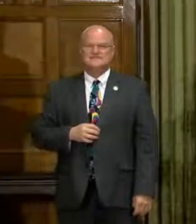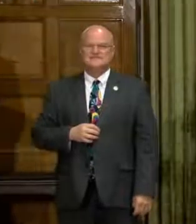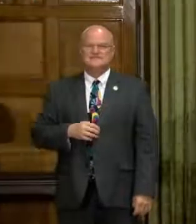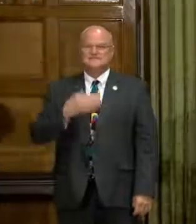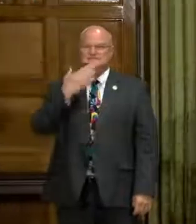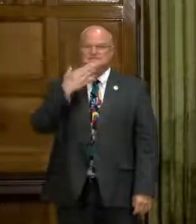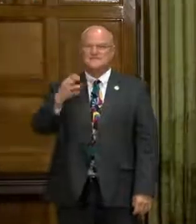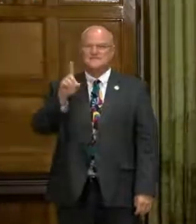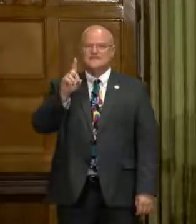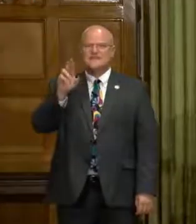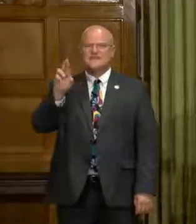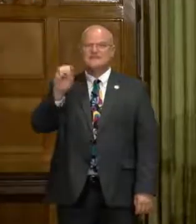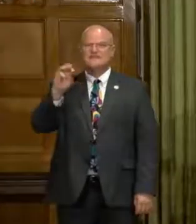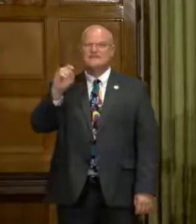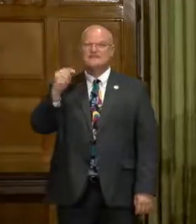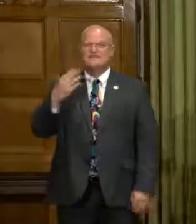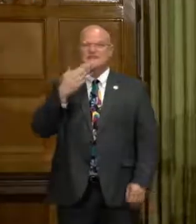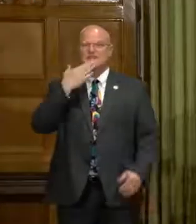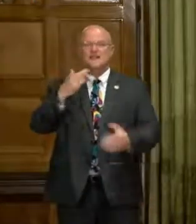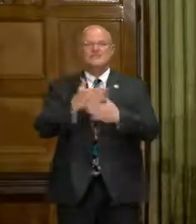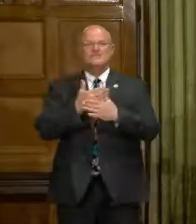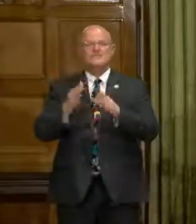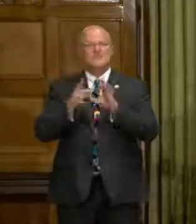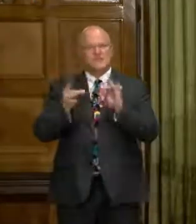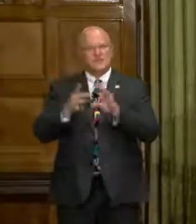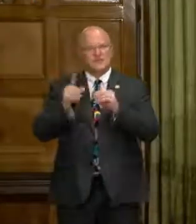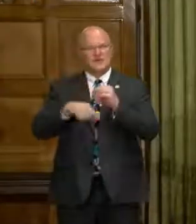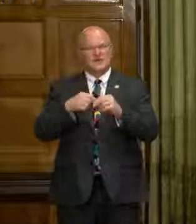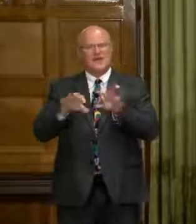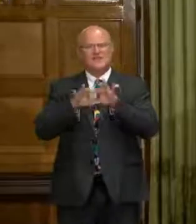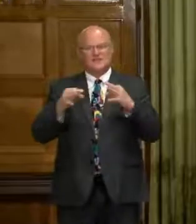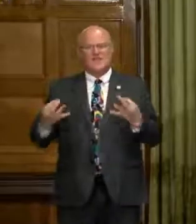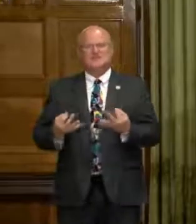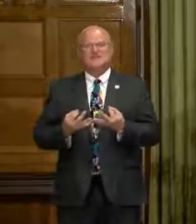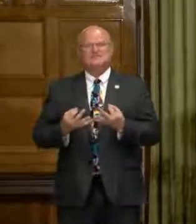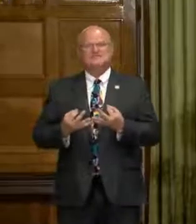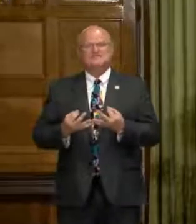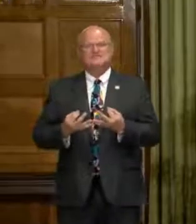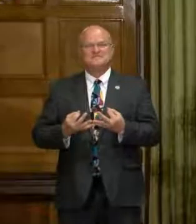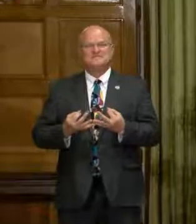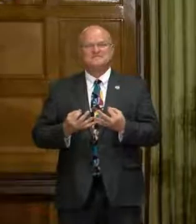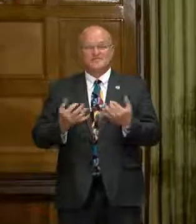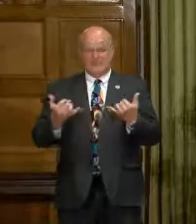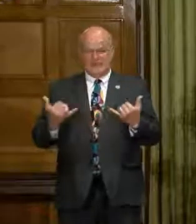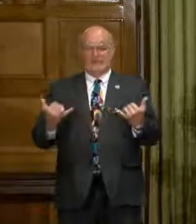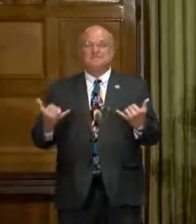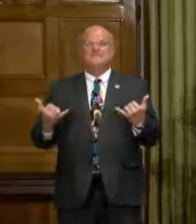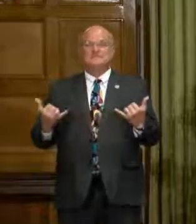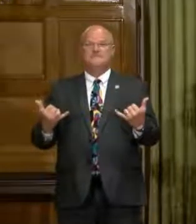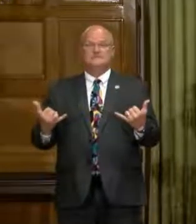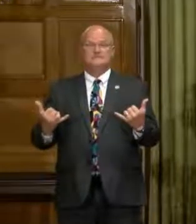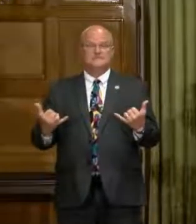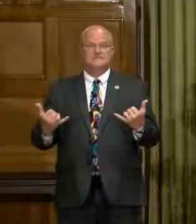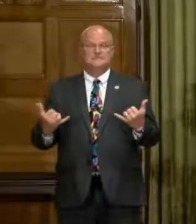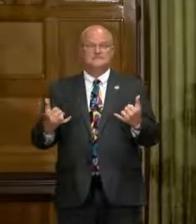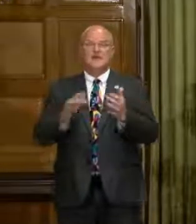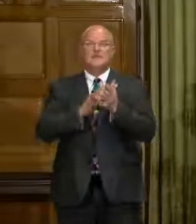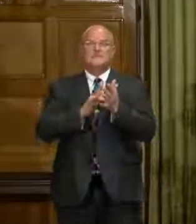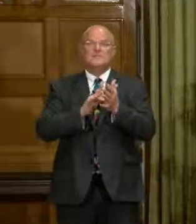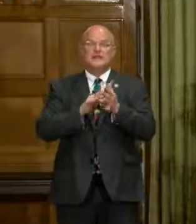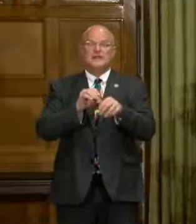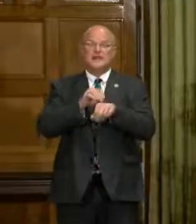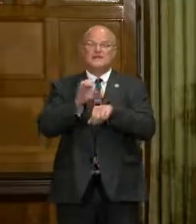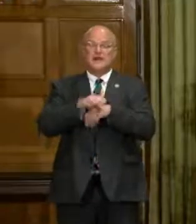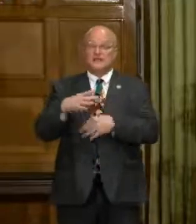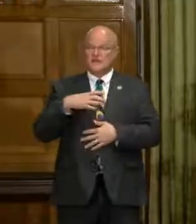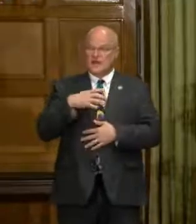Thank you, Dr. Smith. Thank you for sharing that story of a loved one in your family. This is the Medical